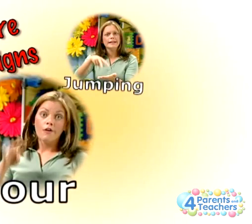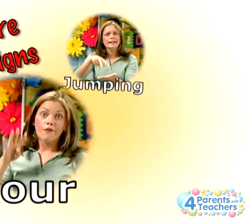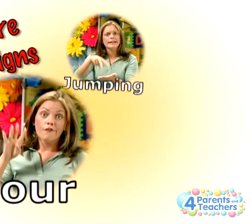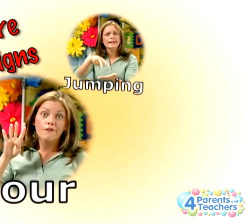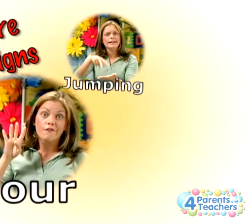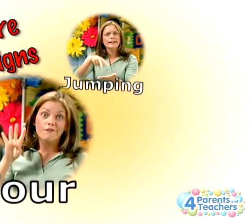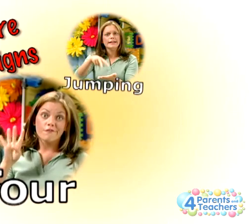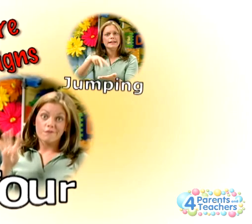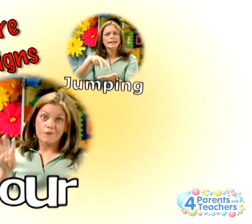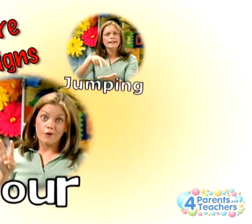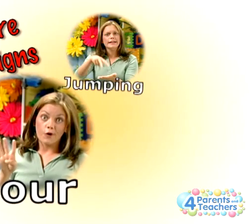Four